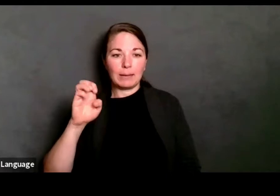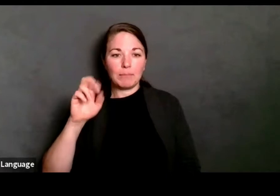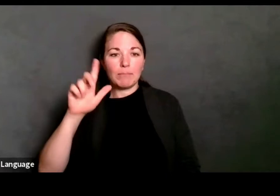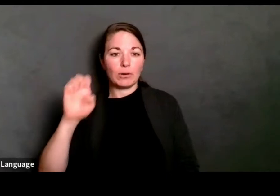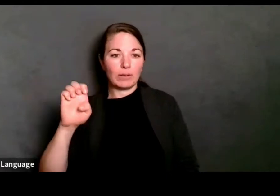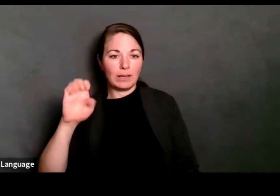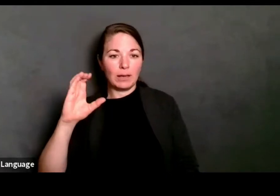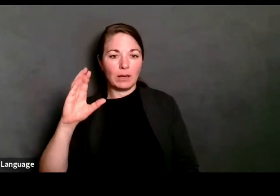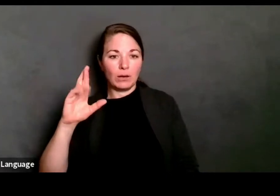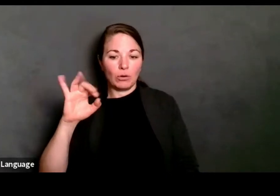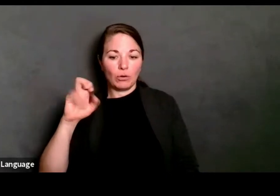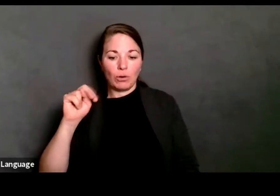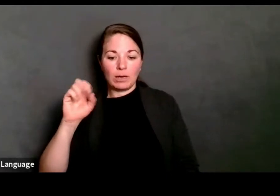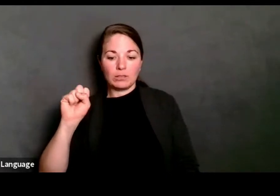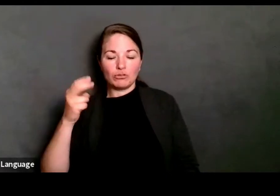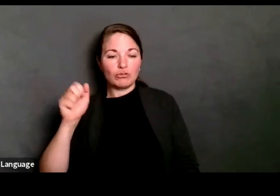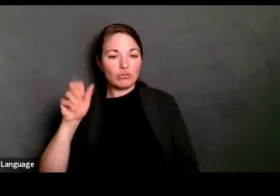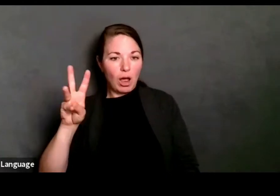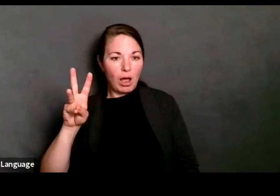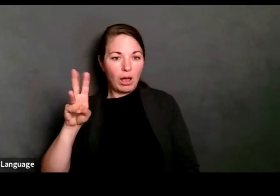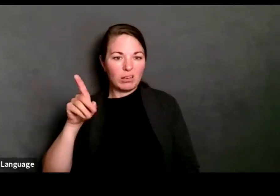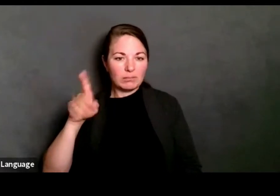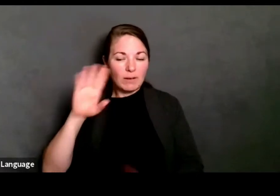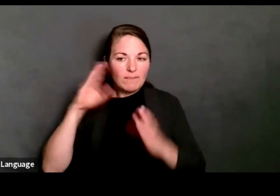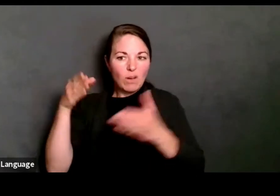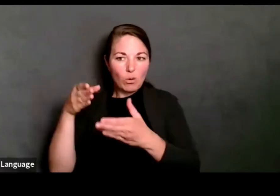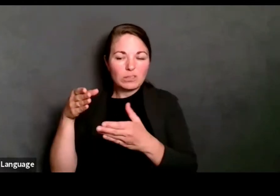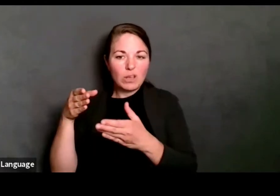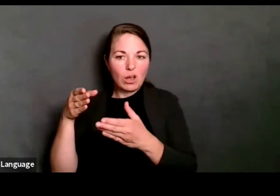liberation really defines the